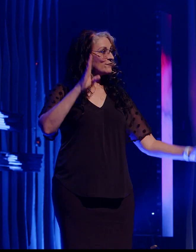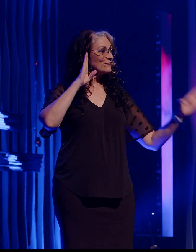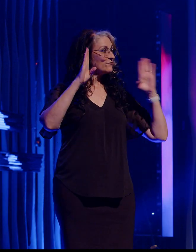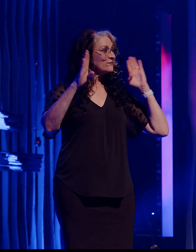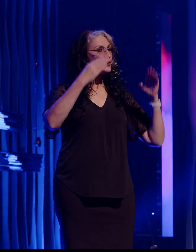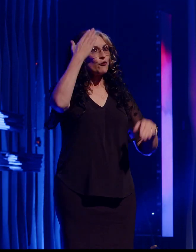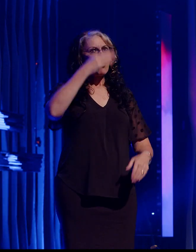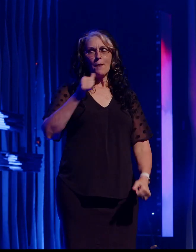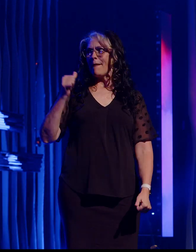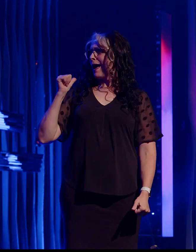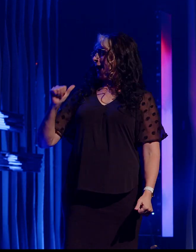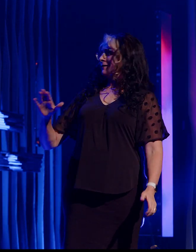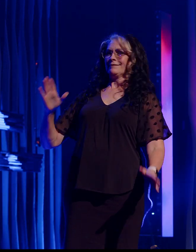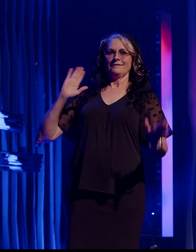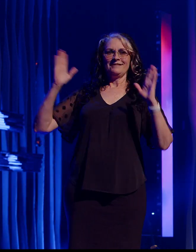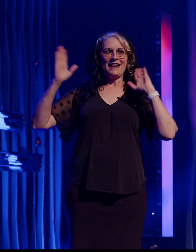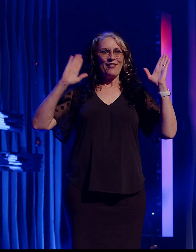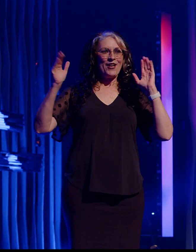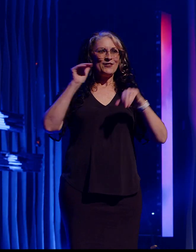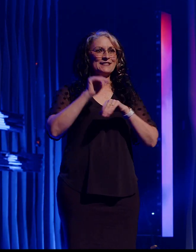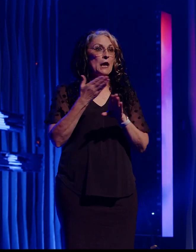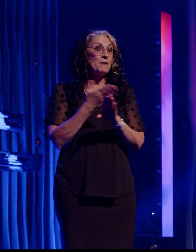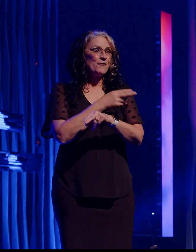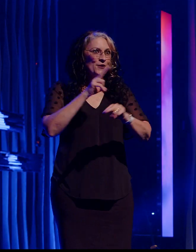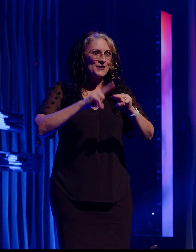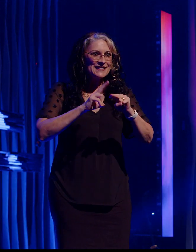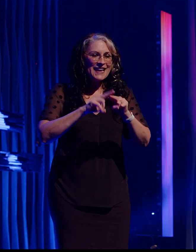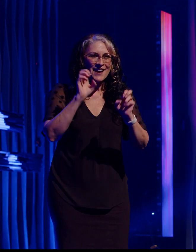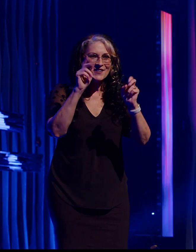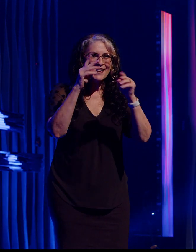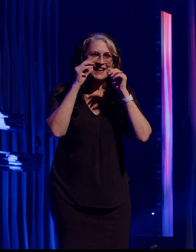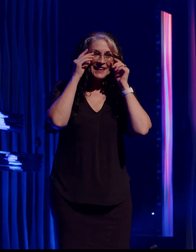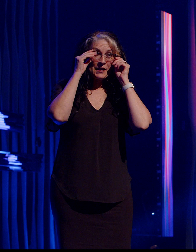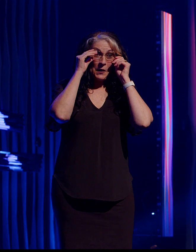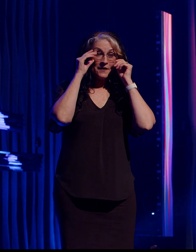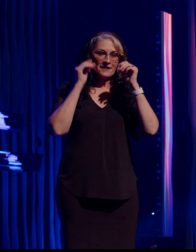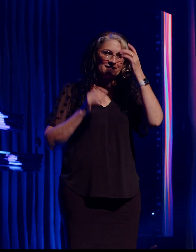left, your front, back. Greet somebody tonight before you take your seats, all right?